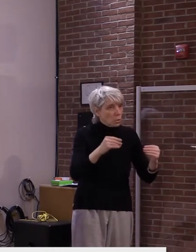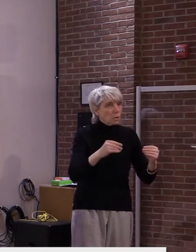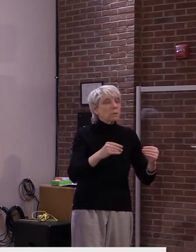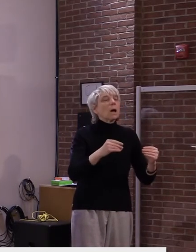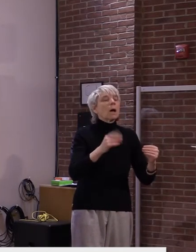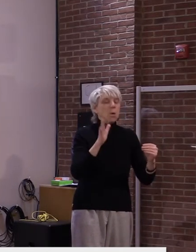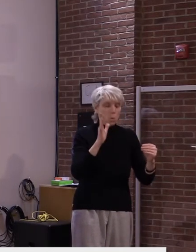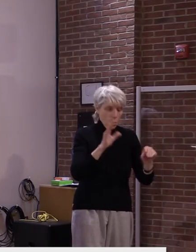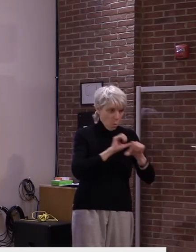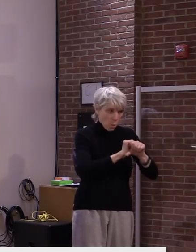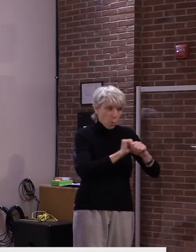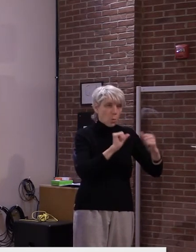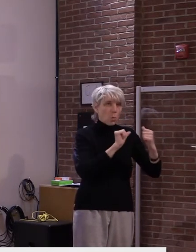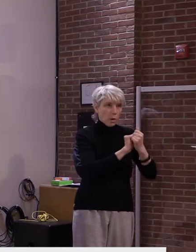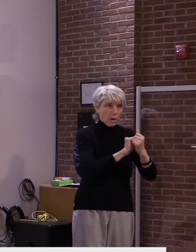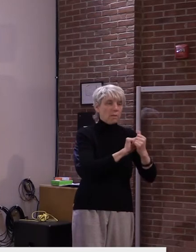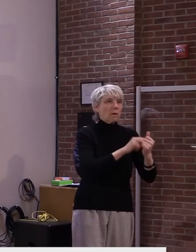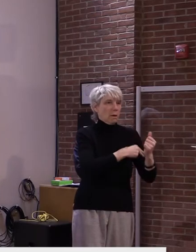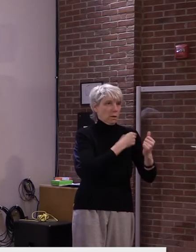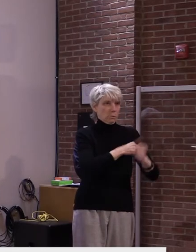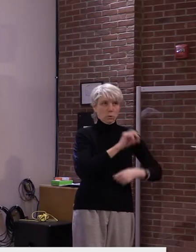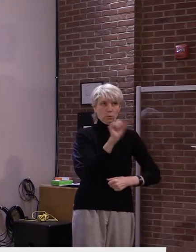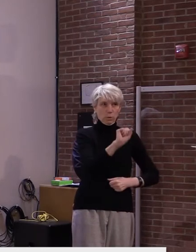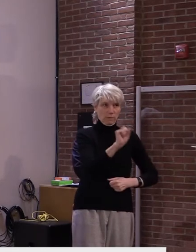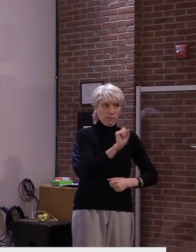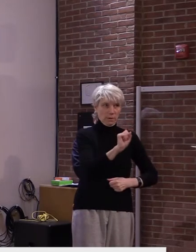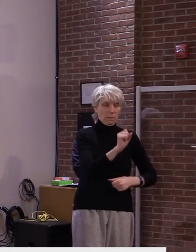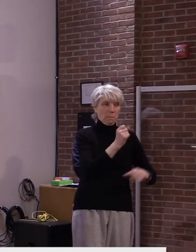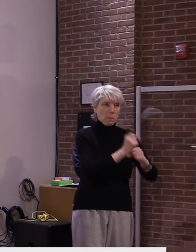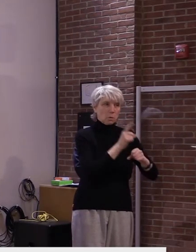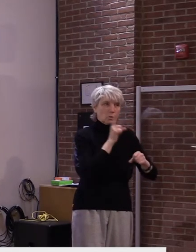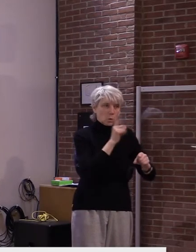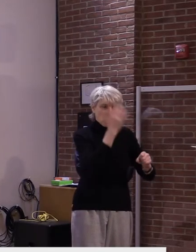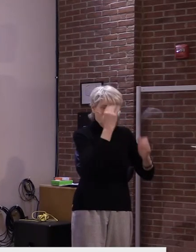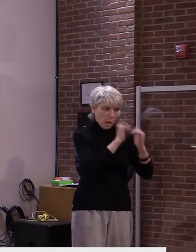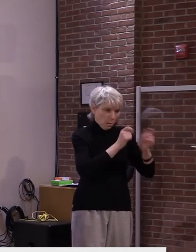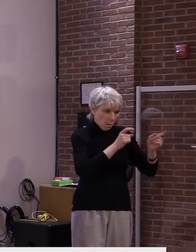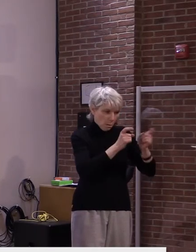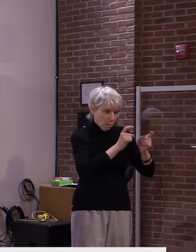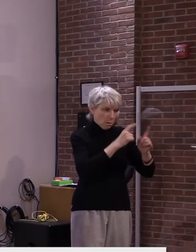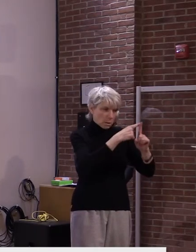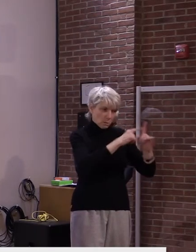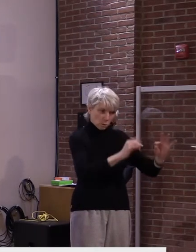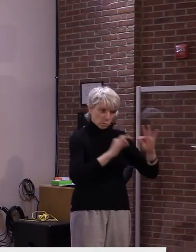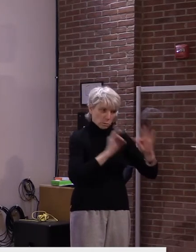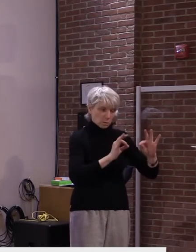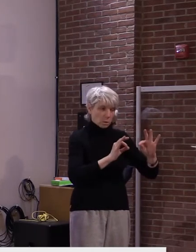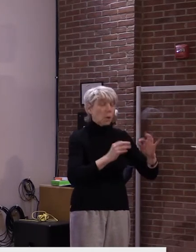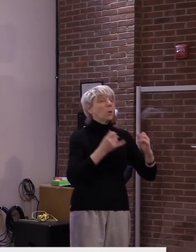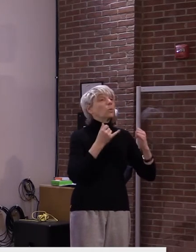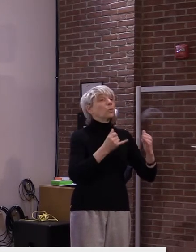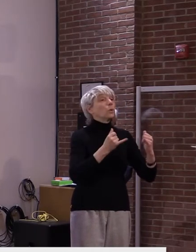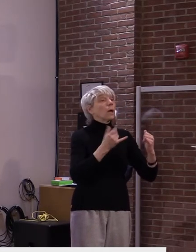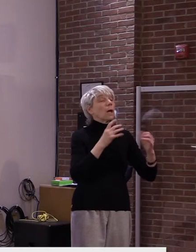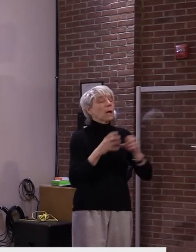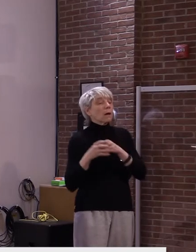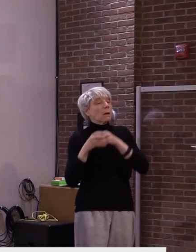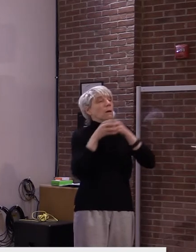issues. They plan to conduct a site visit today, something that we commonly do in the immunization